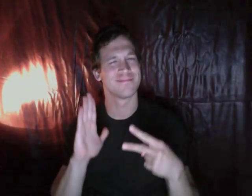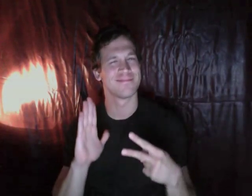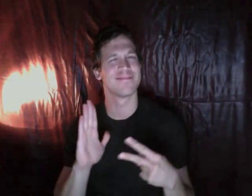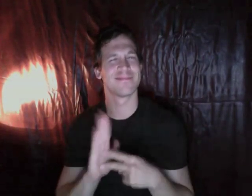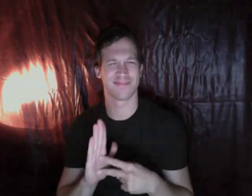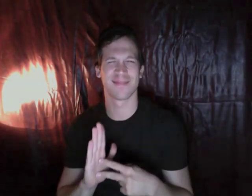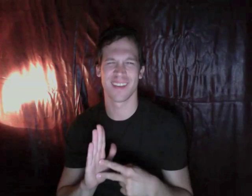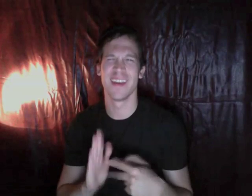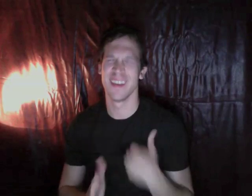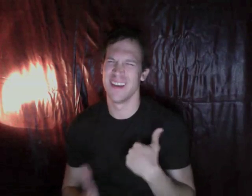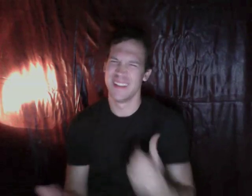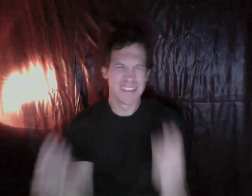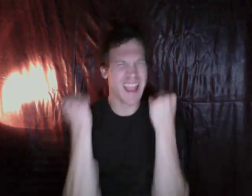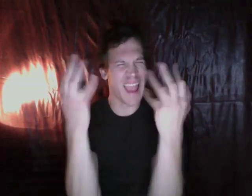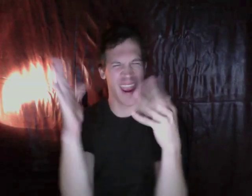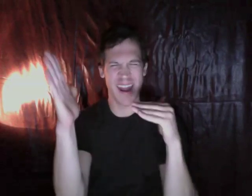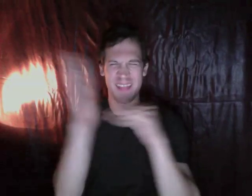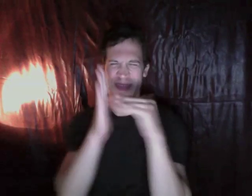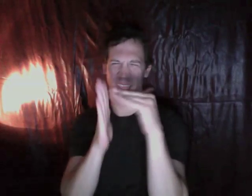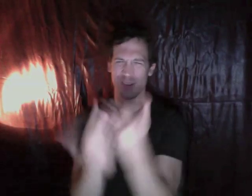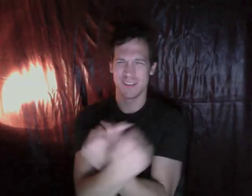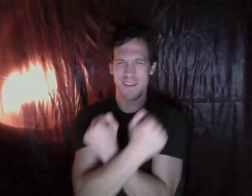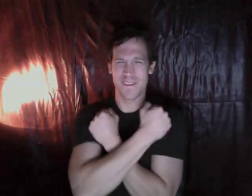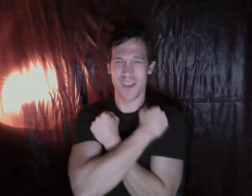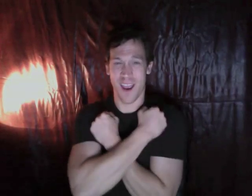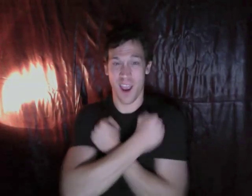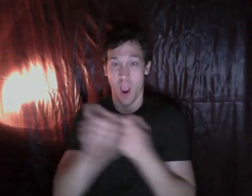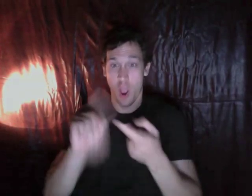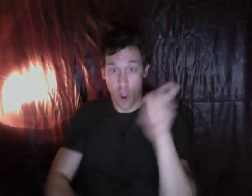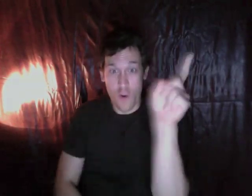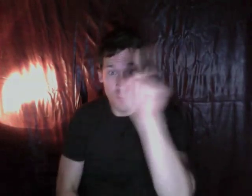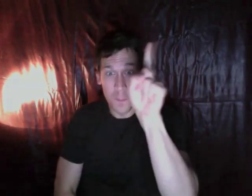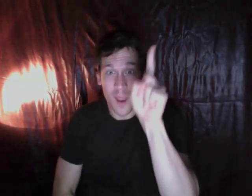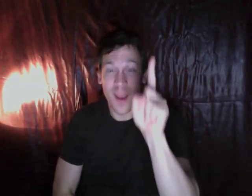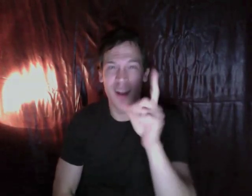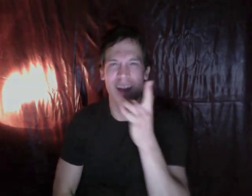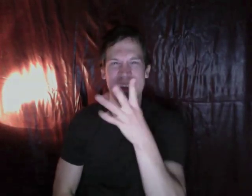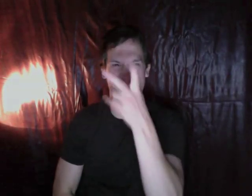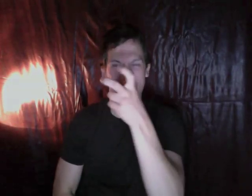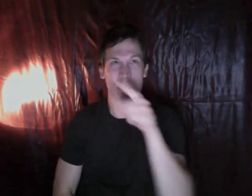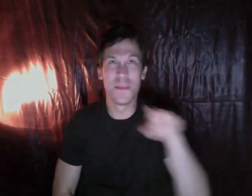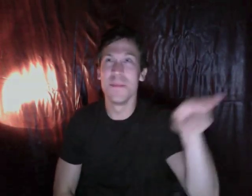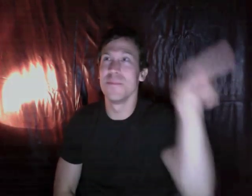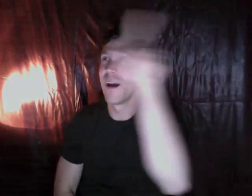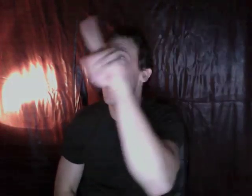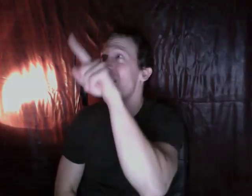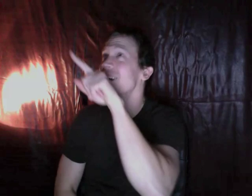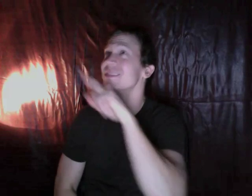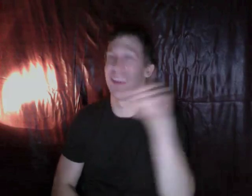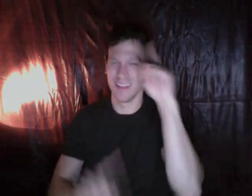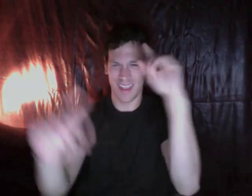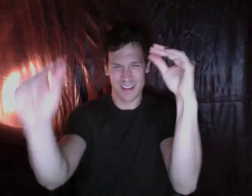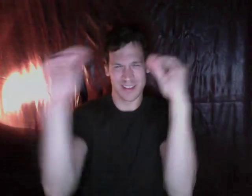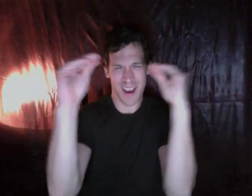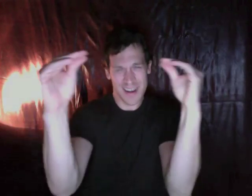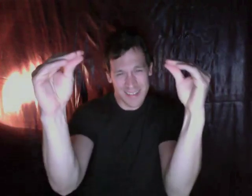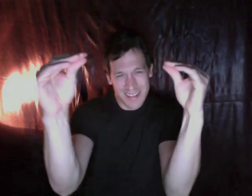seems. Cause I get 1,000 hugs from 10,000 lightning bugs as they tried to teach